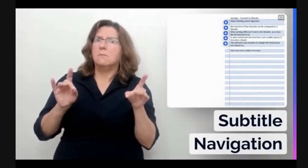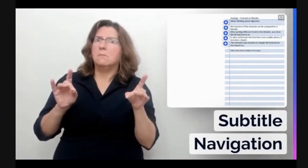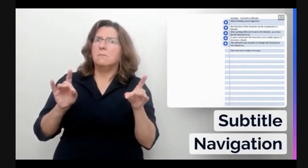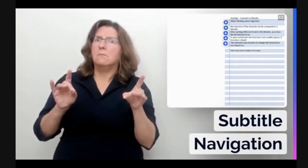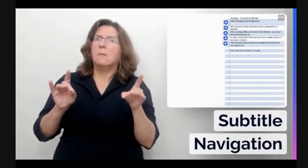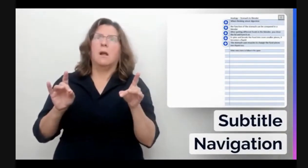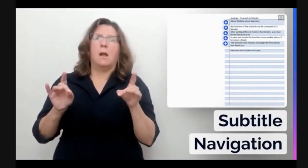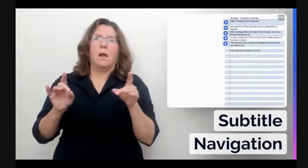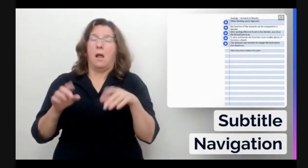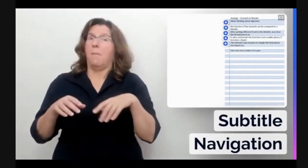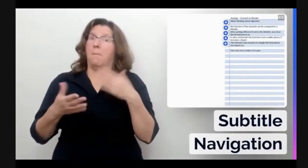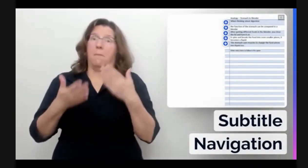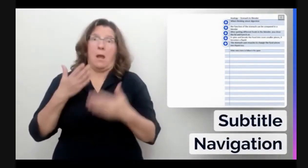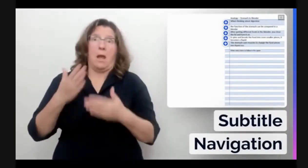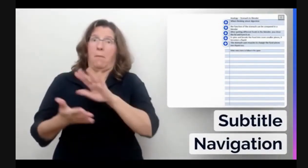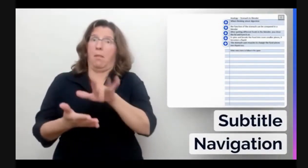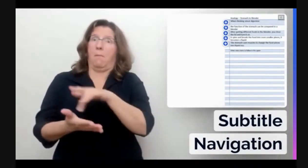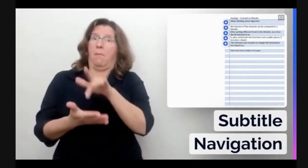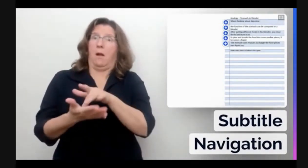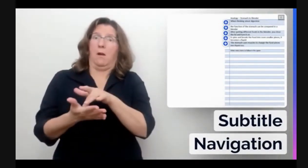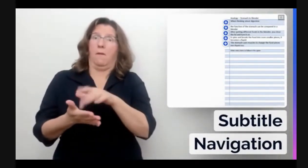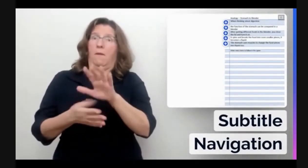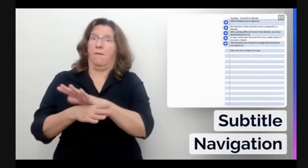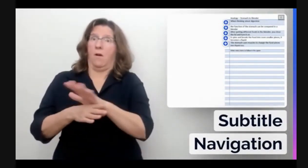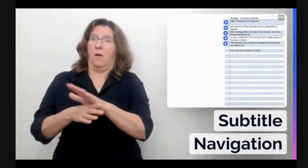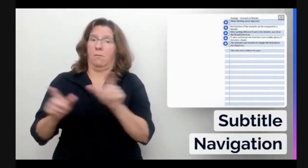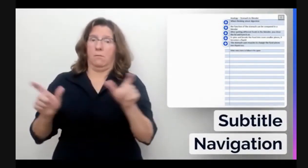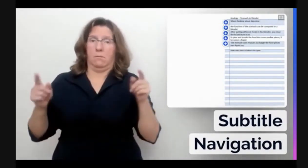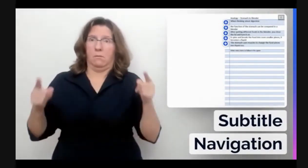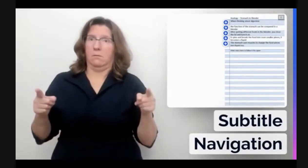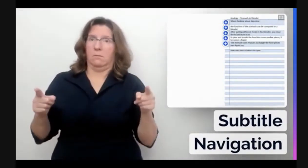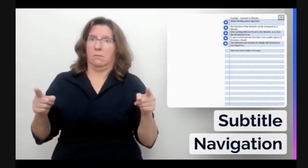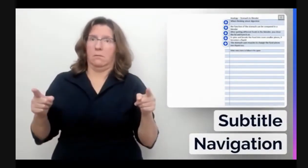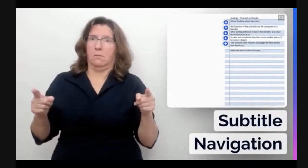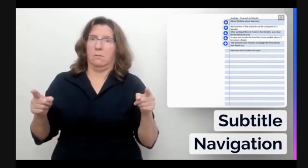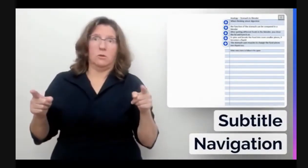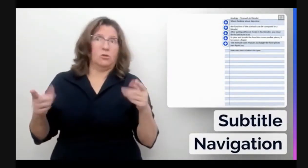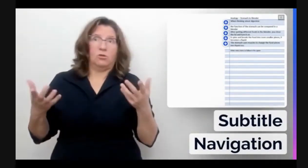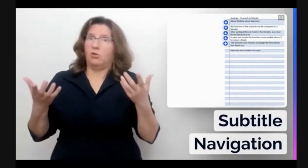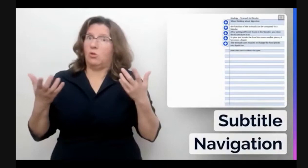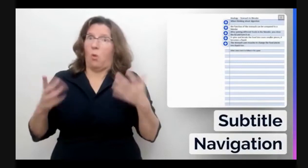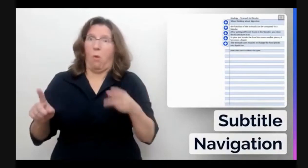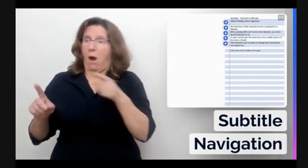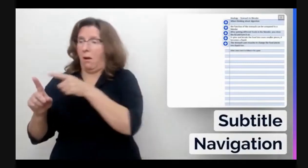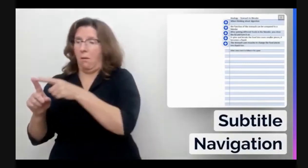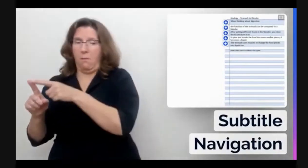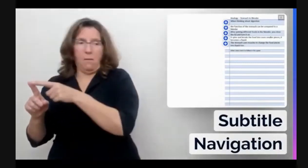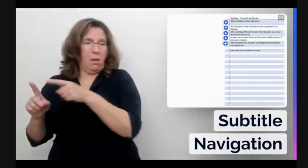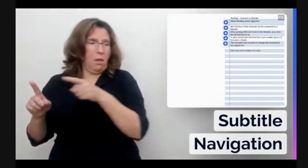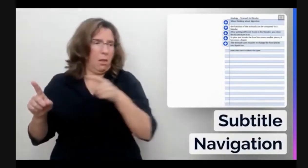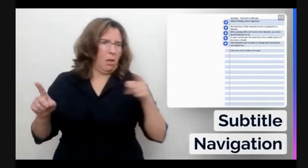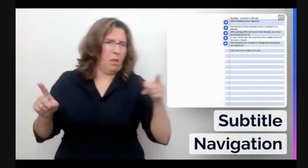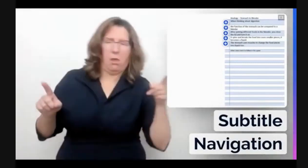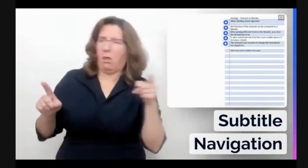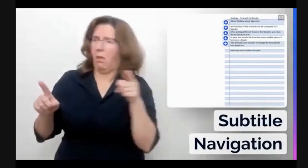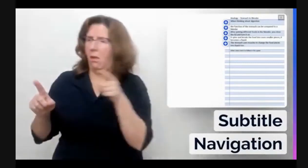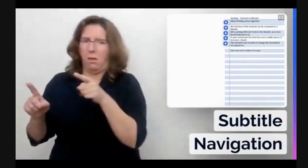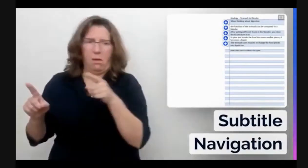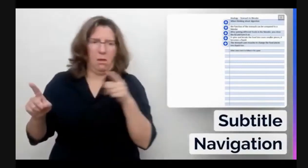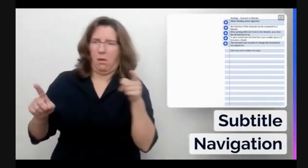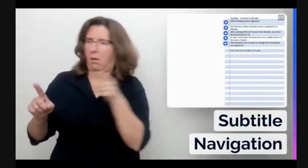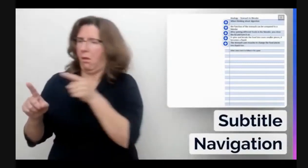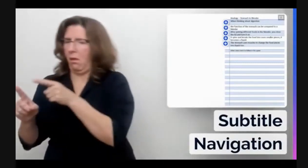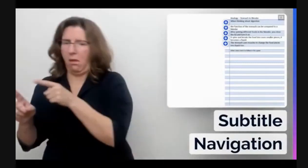searched. Since no one would want to rewind or fast forward an entire video to find one specific